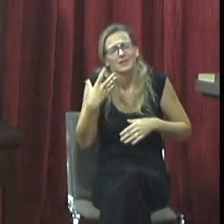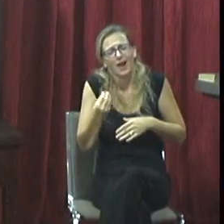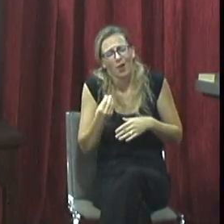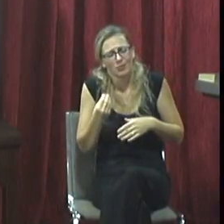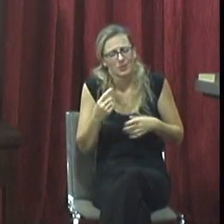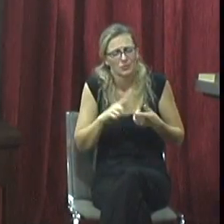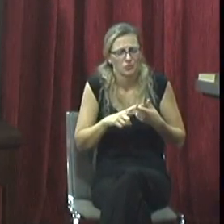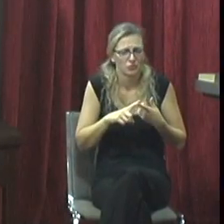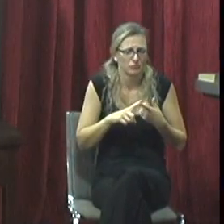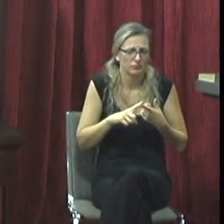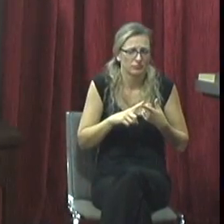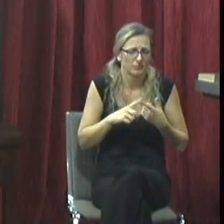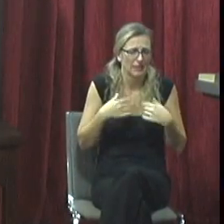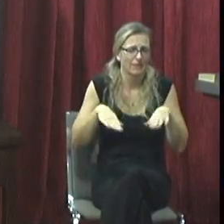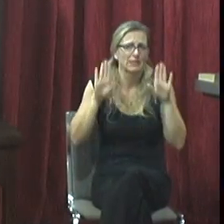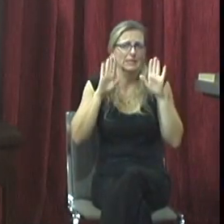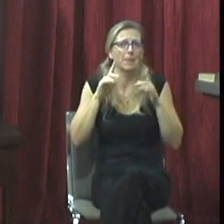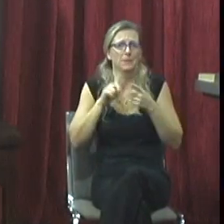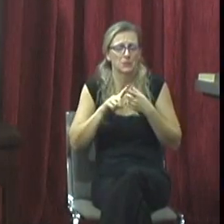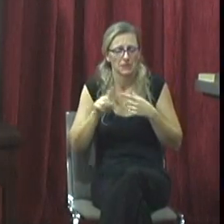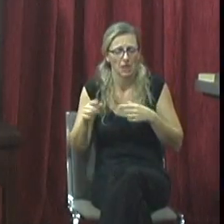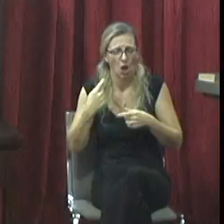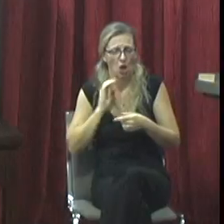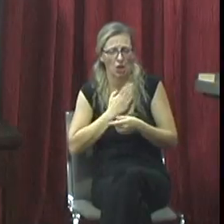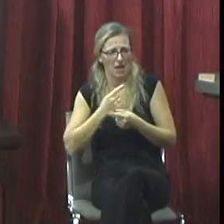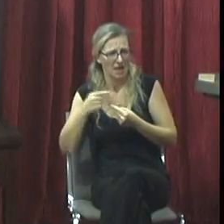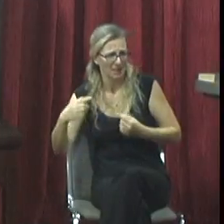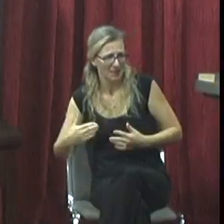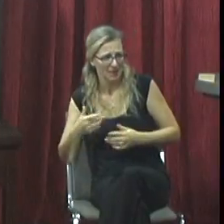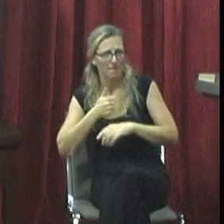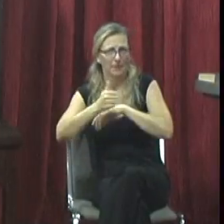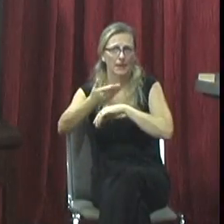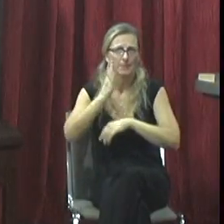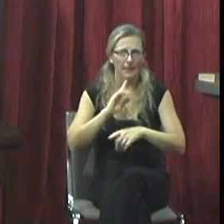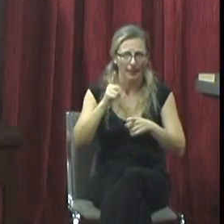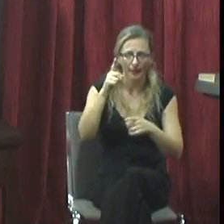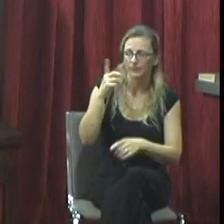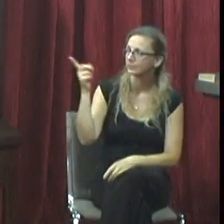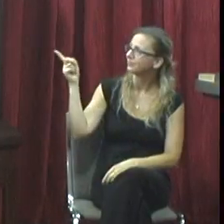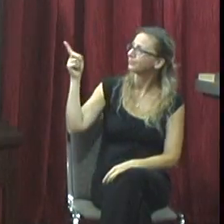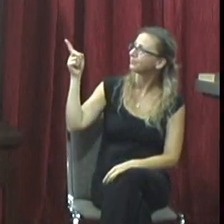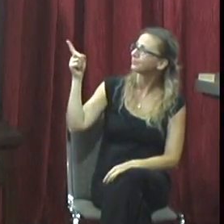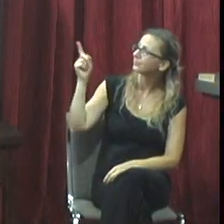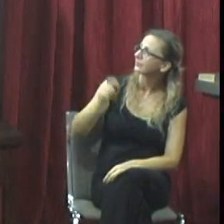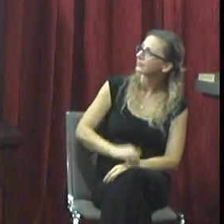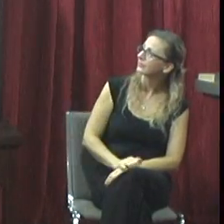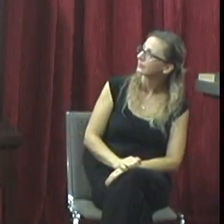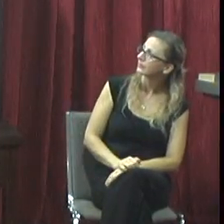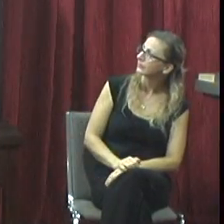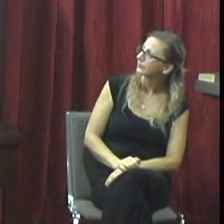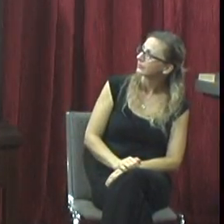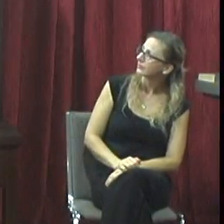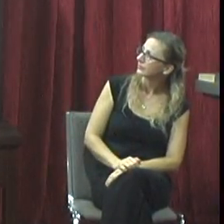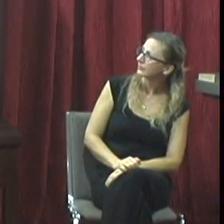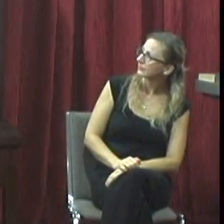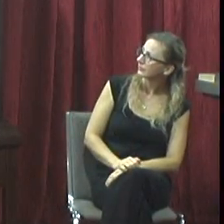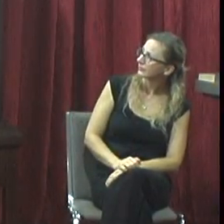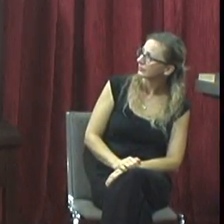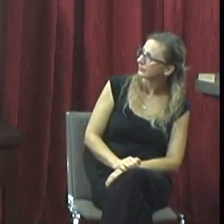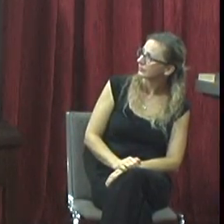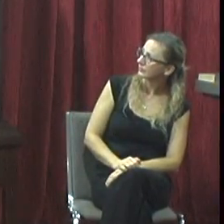the Amorites?" He's blaming God. Verse 8, "Oh, my Lord, what can I say now that Israel has turned its